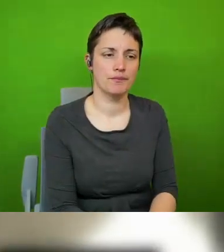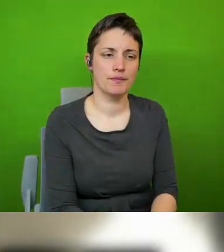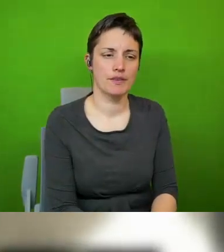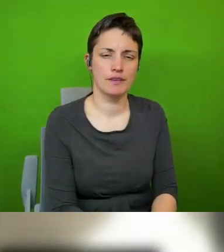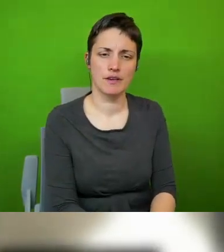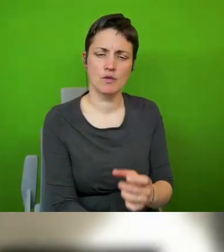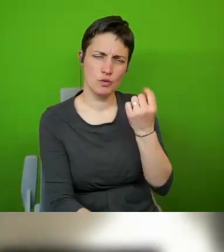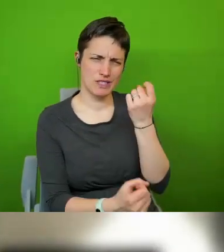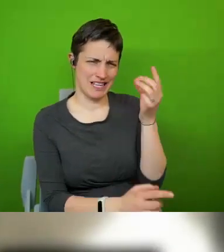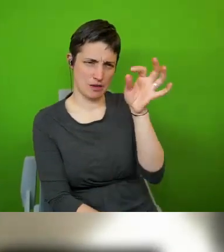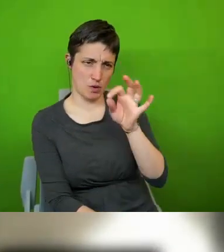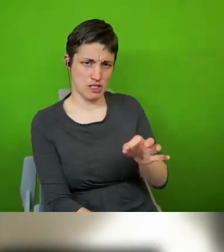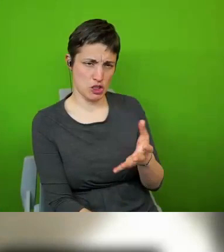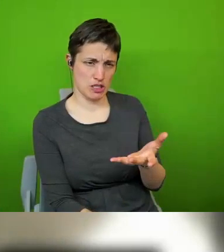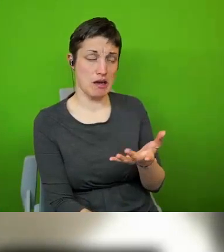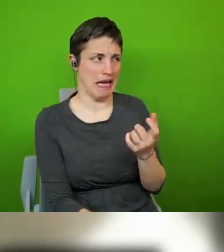i understand the question um